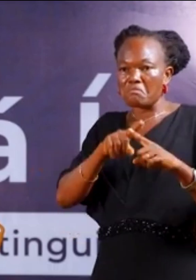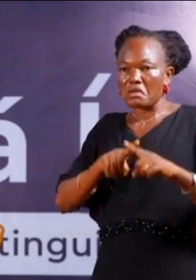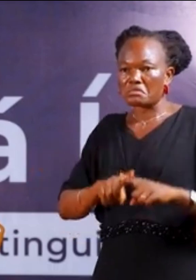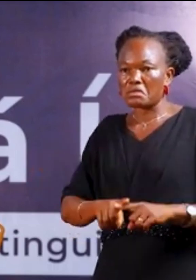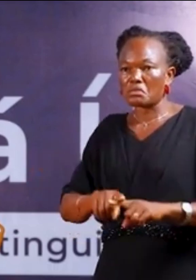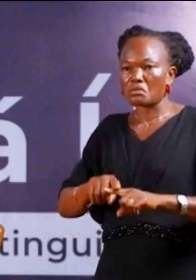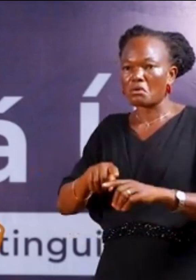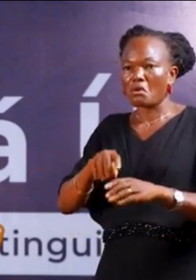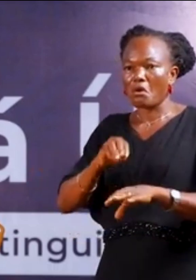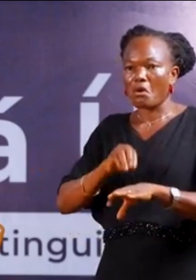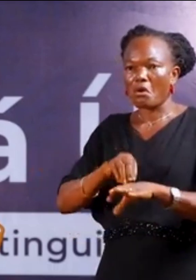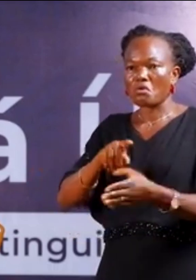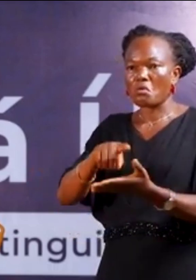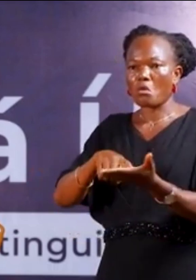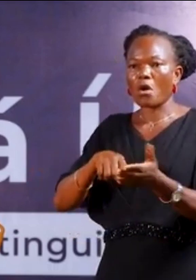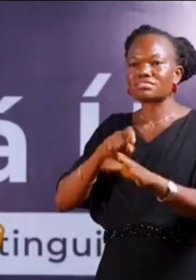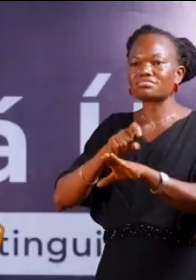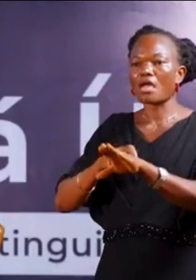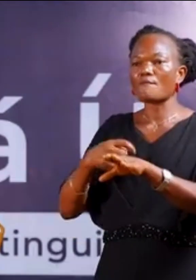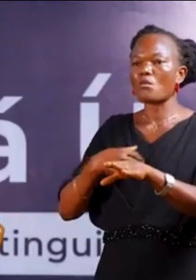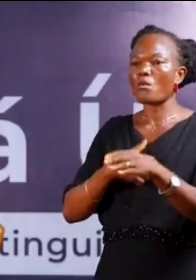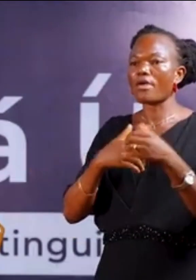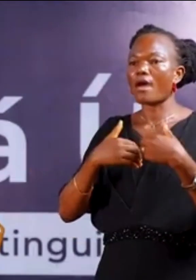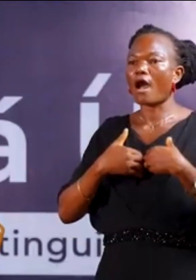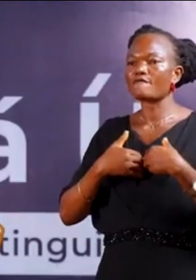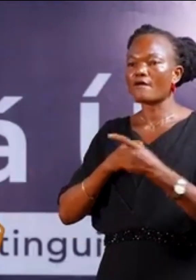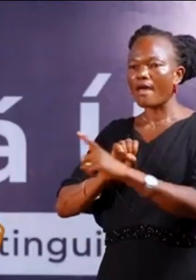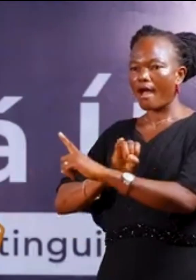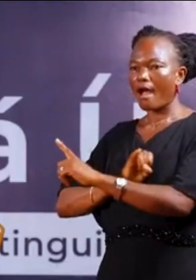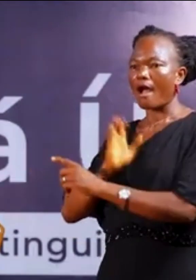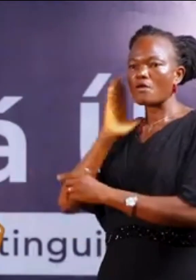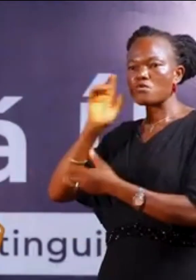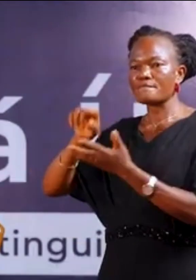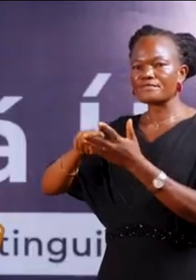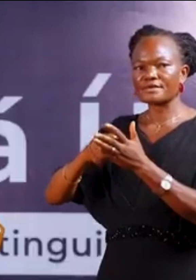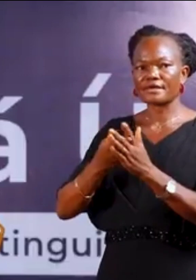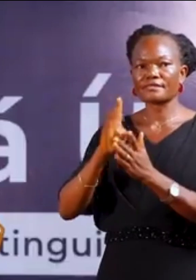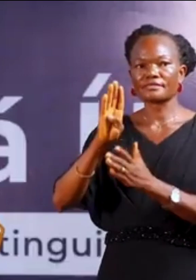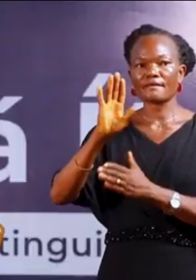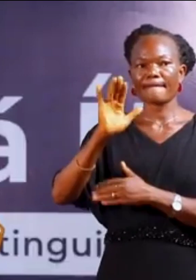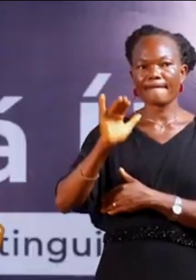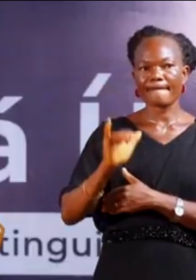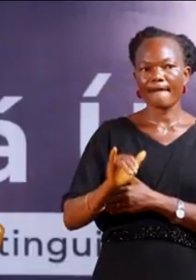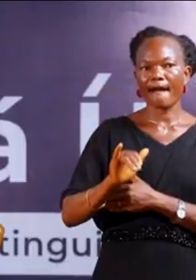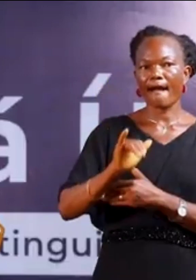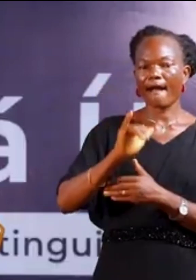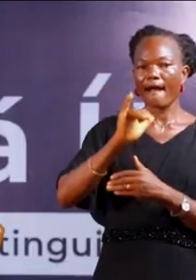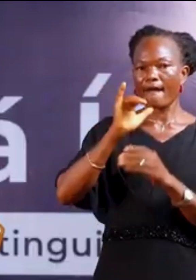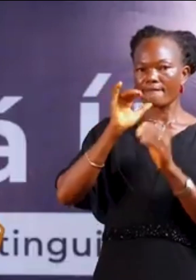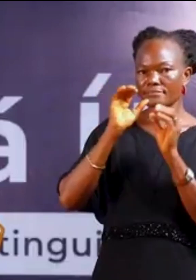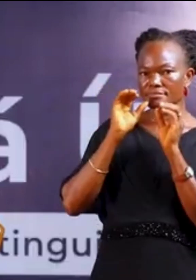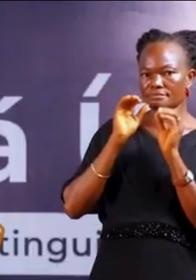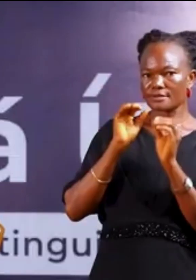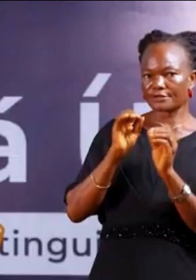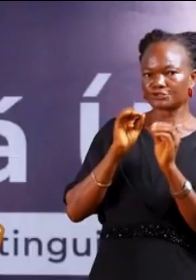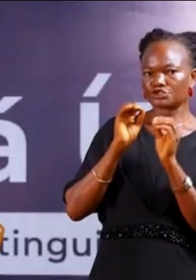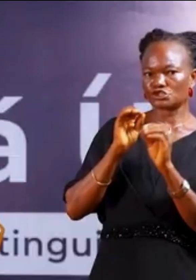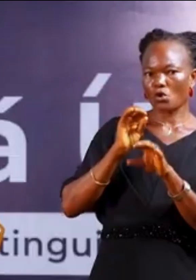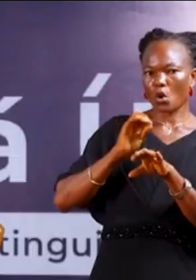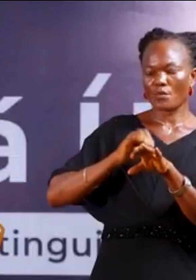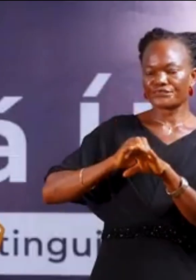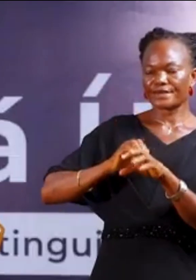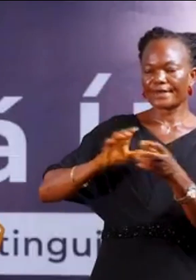we have. I'm going to begin by emphasizing the importance